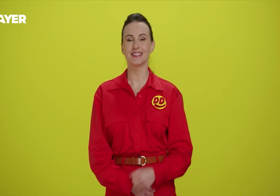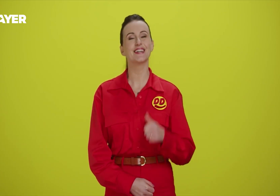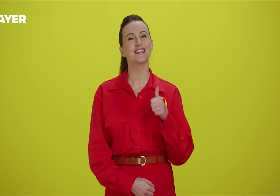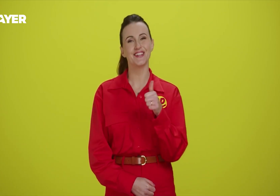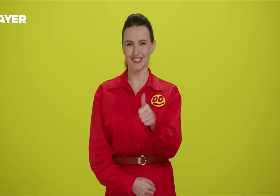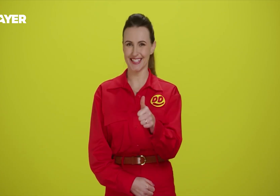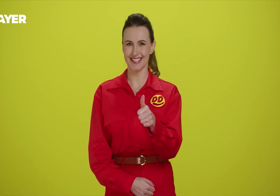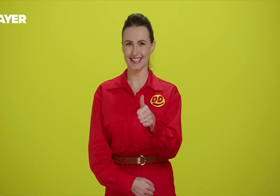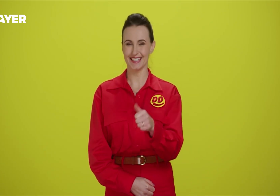Good.